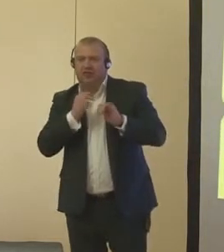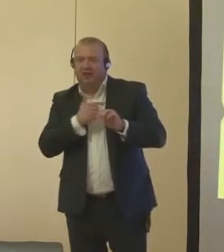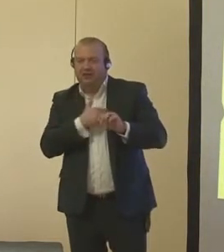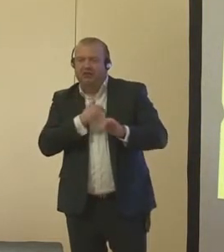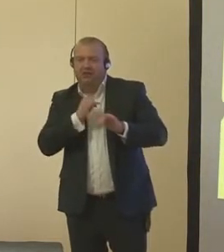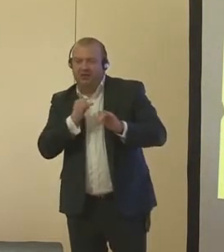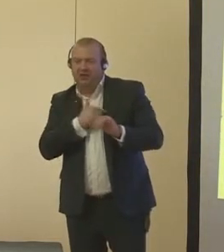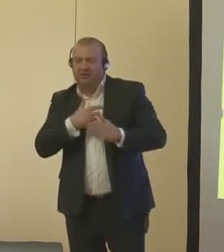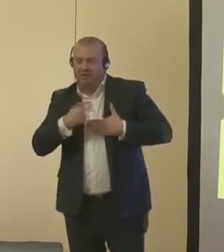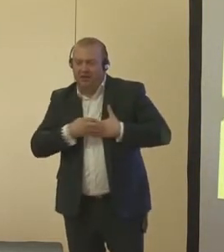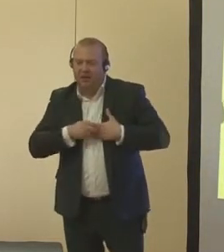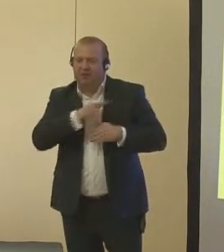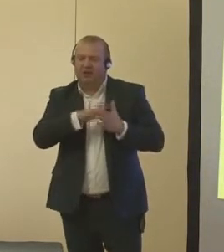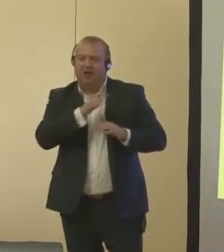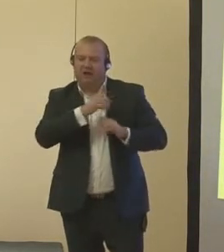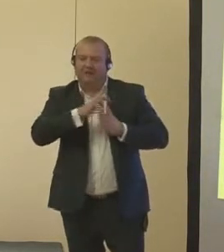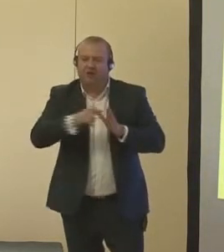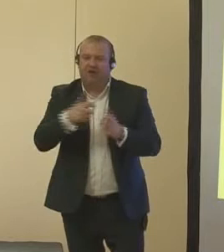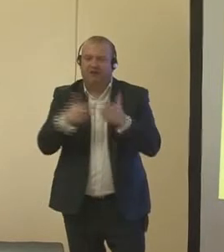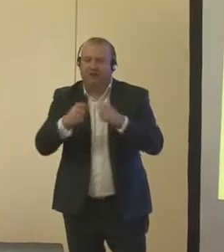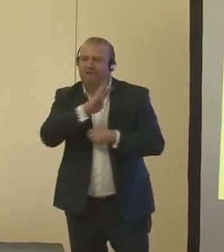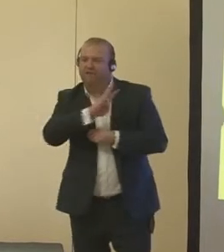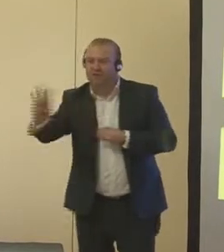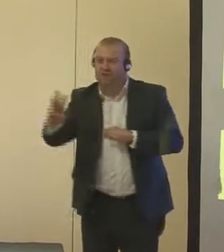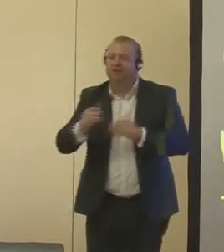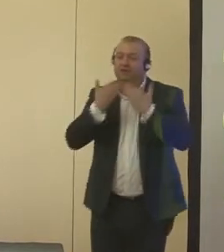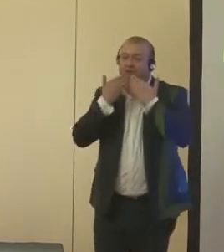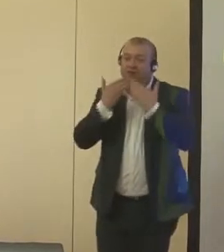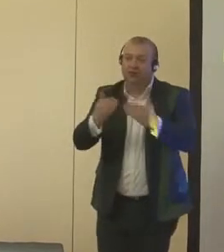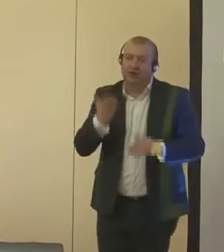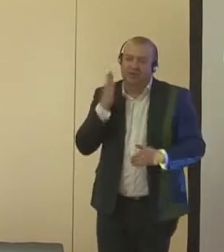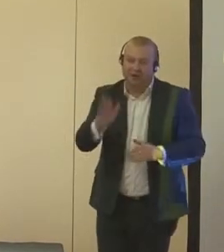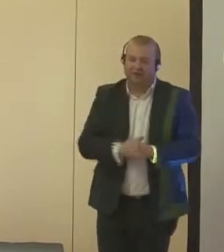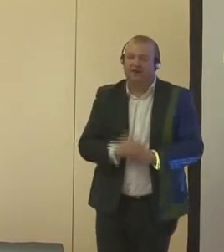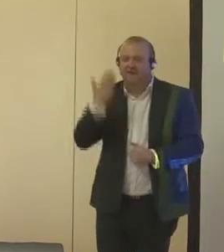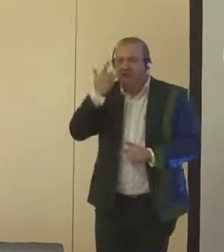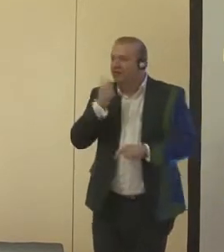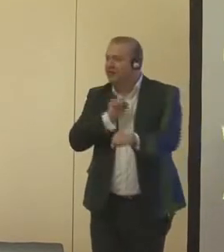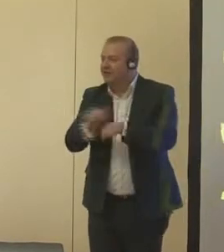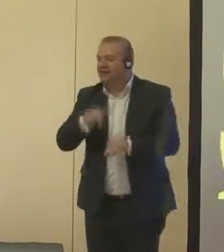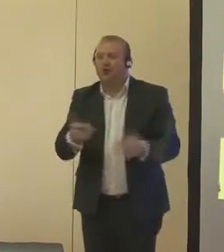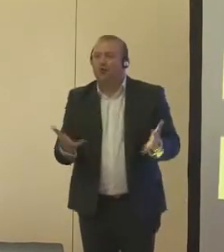So thank you for your attention around lunchtime. No, that's not easy.